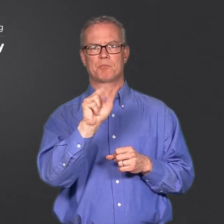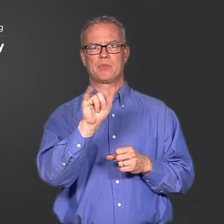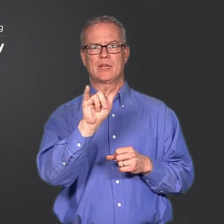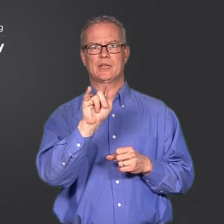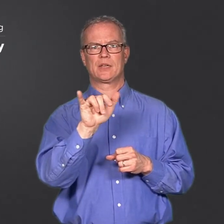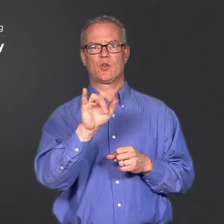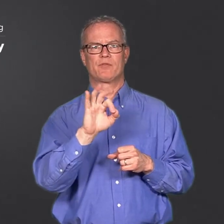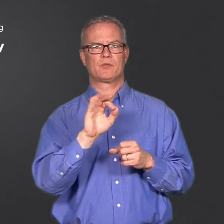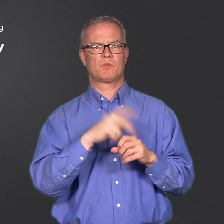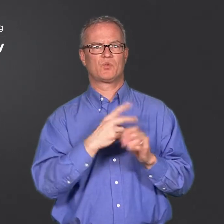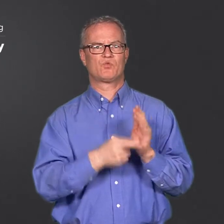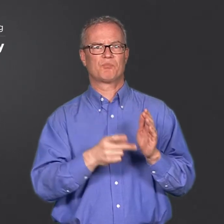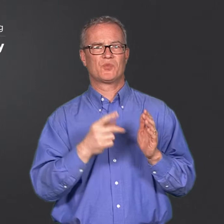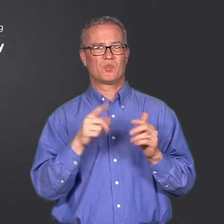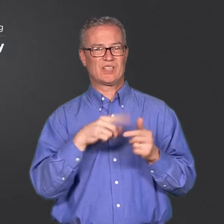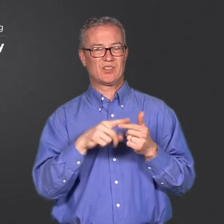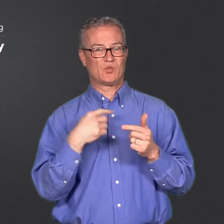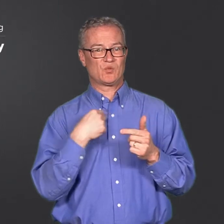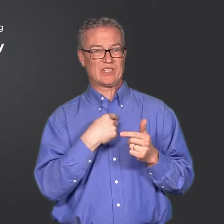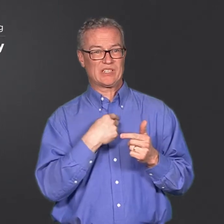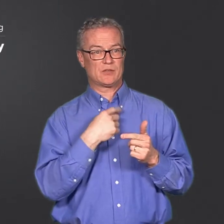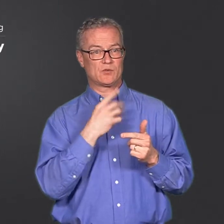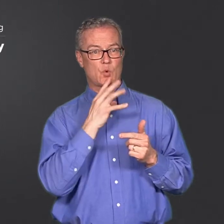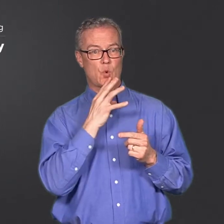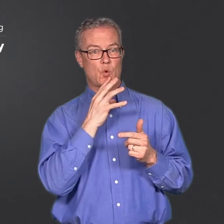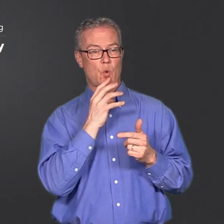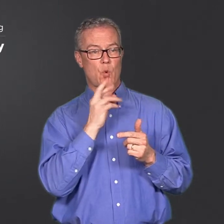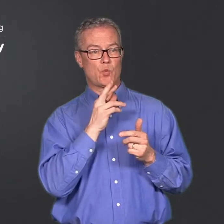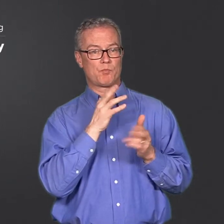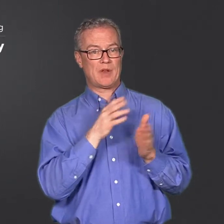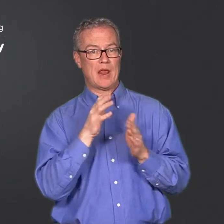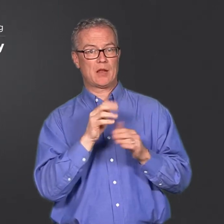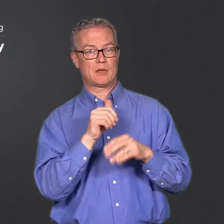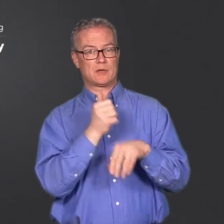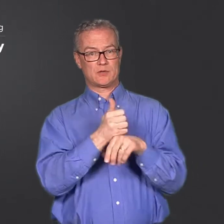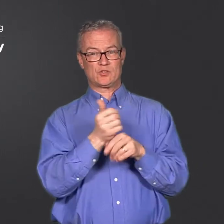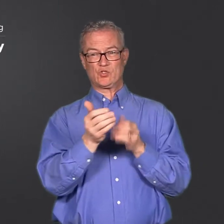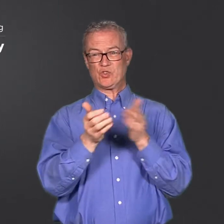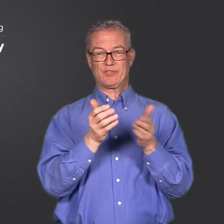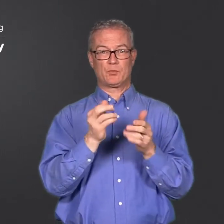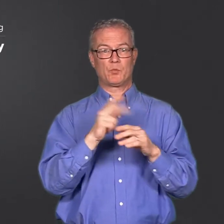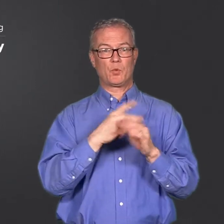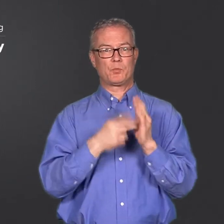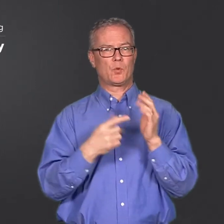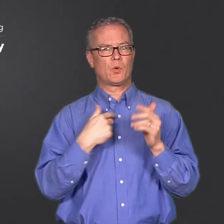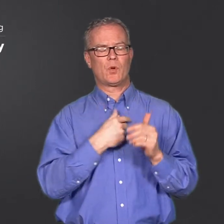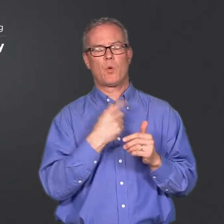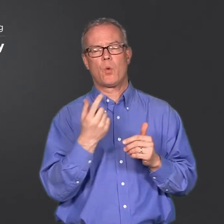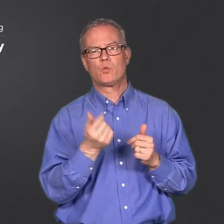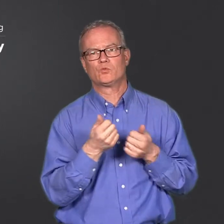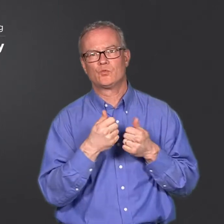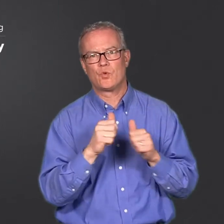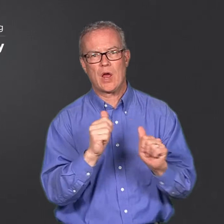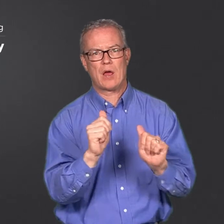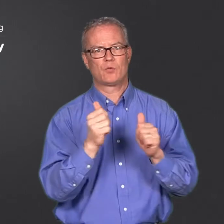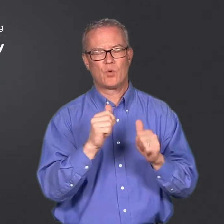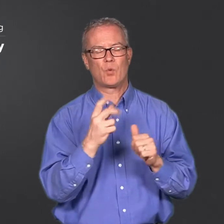What we're really after is sustainability of programs. When we talk or plan about establishing services, we